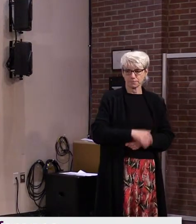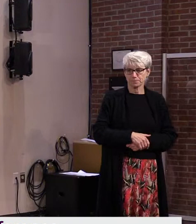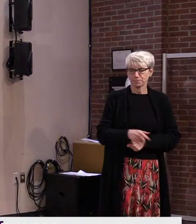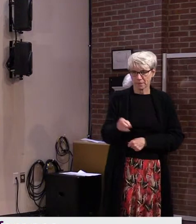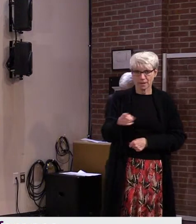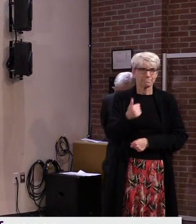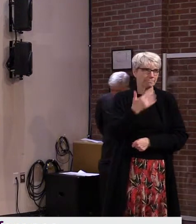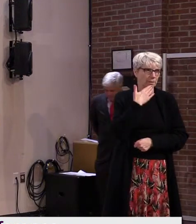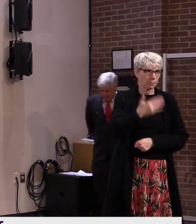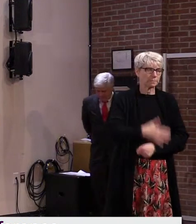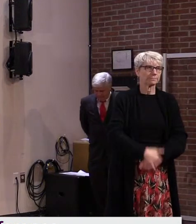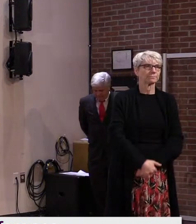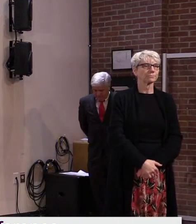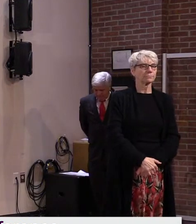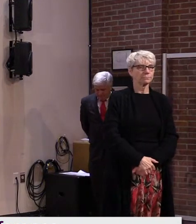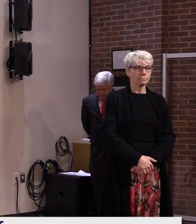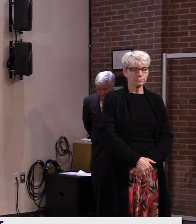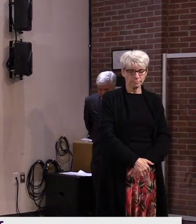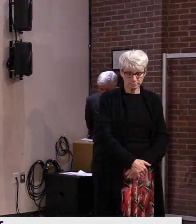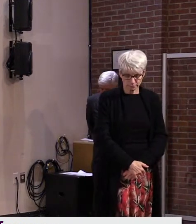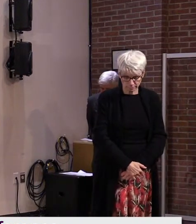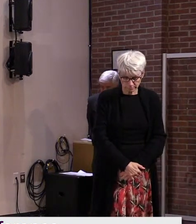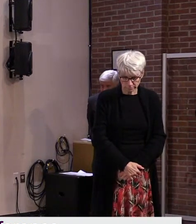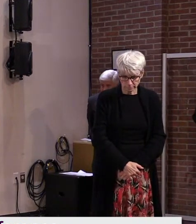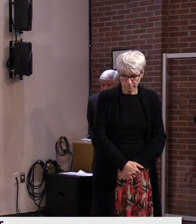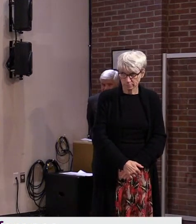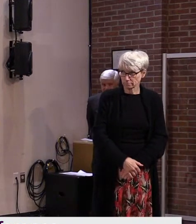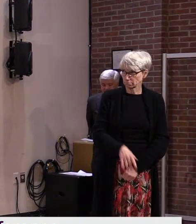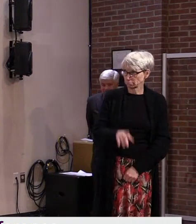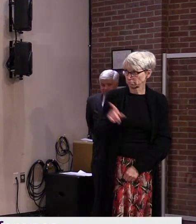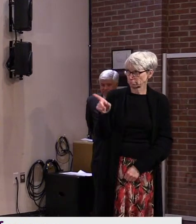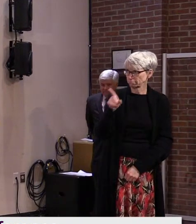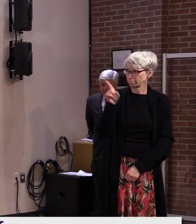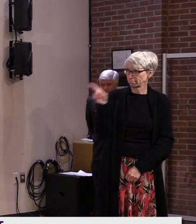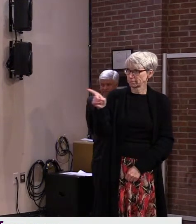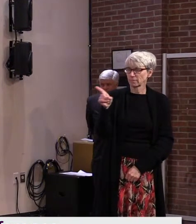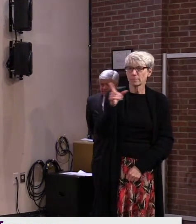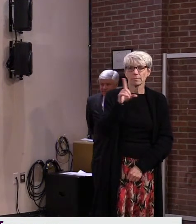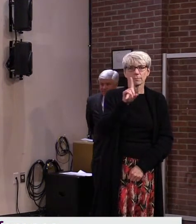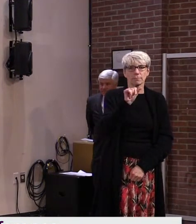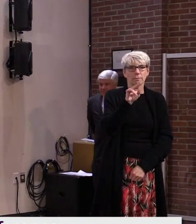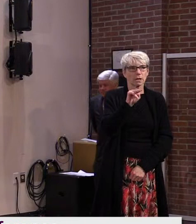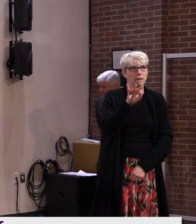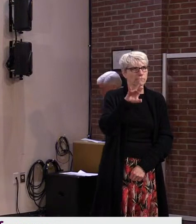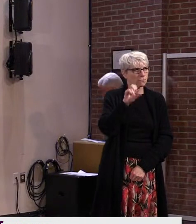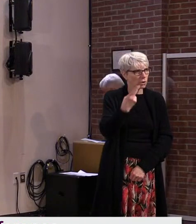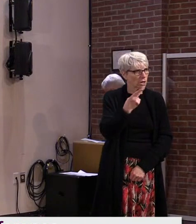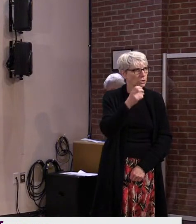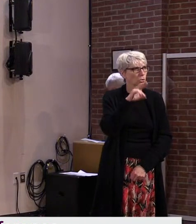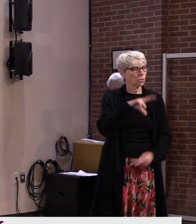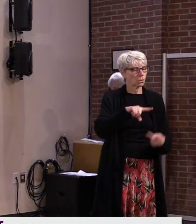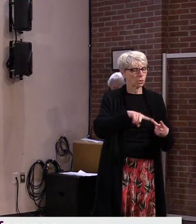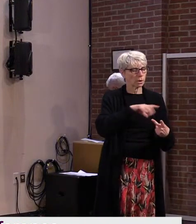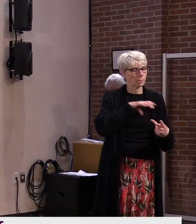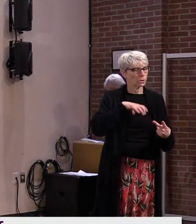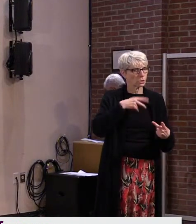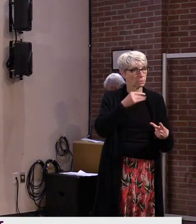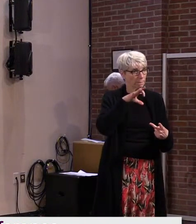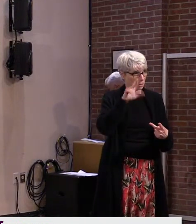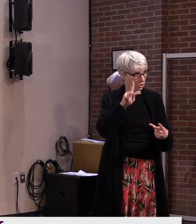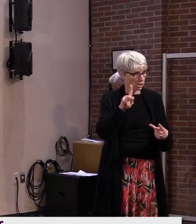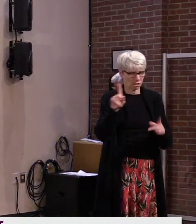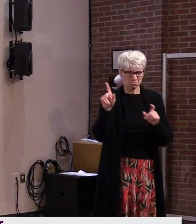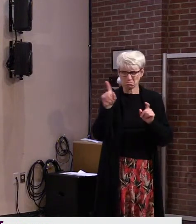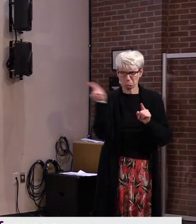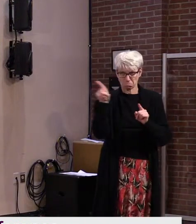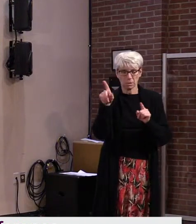Rebecca. I think my question is probably for Dan French or maybe Commissioner Pichek. There's been a steady rise in cases